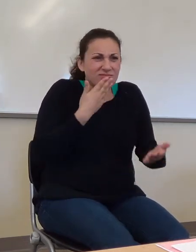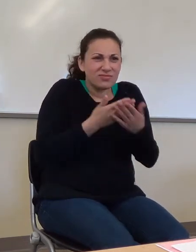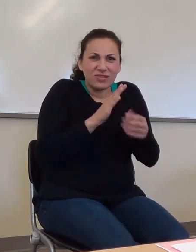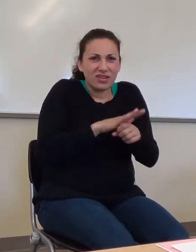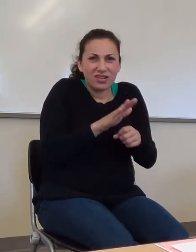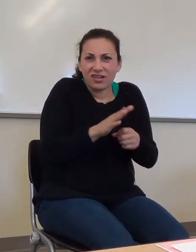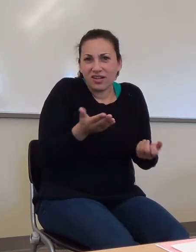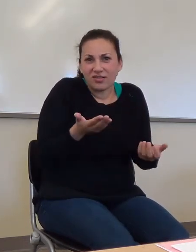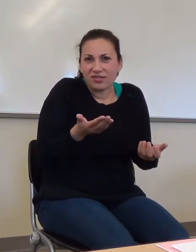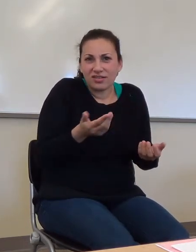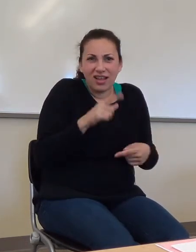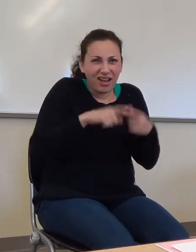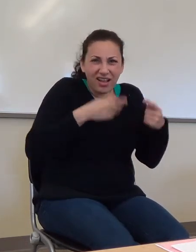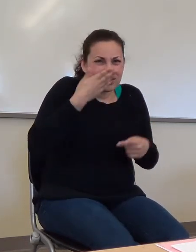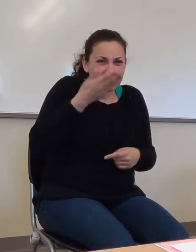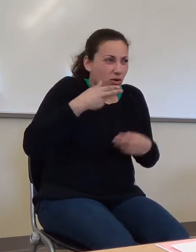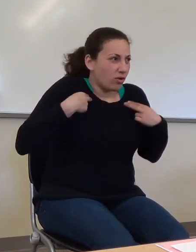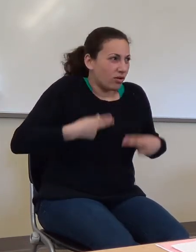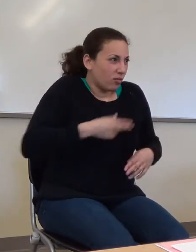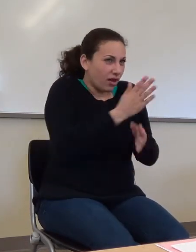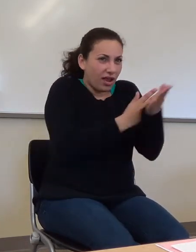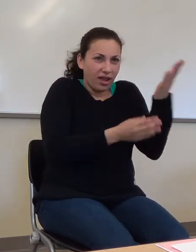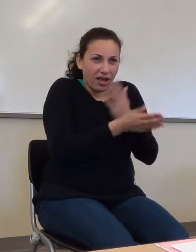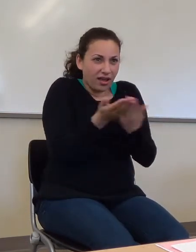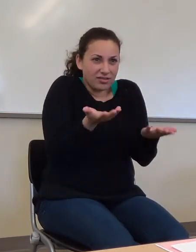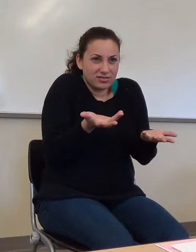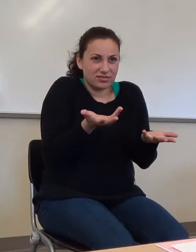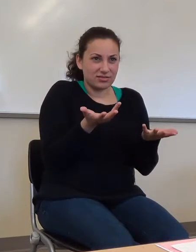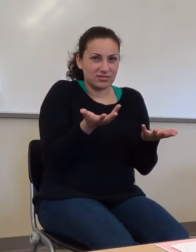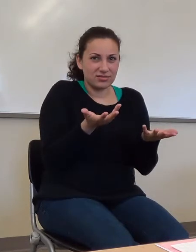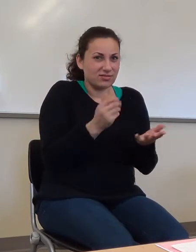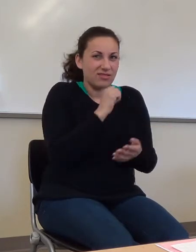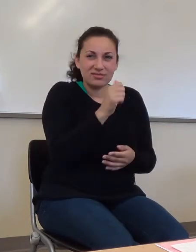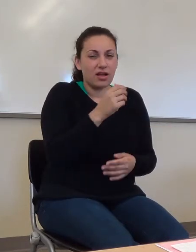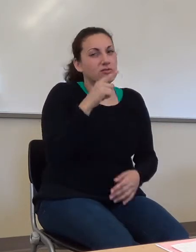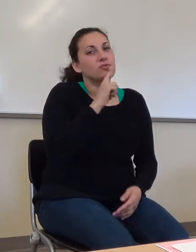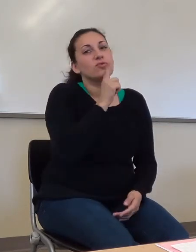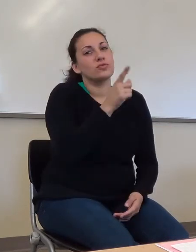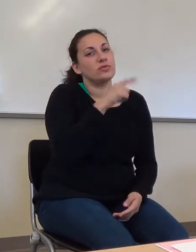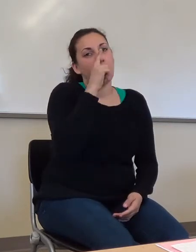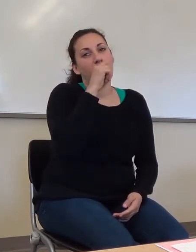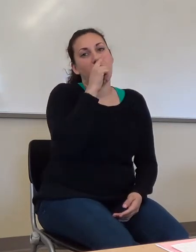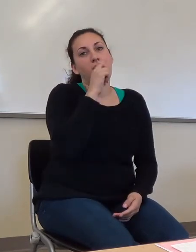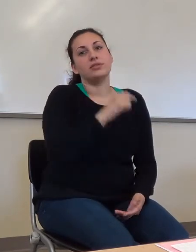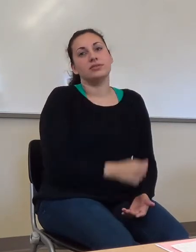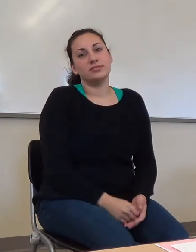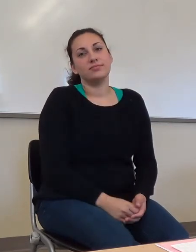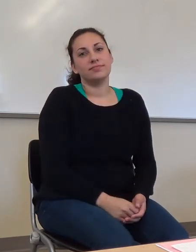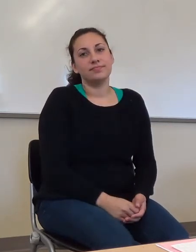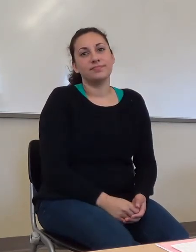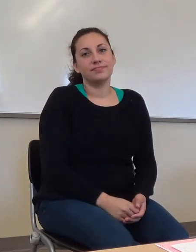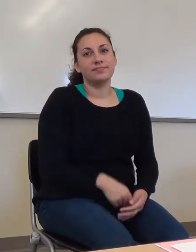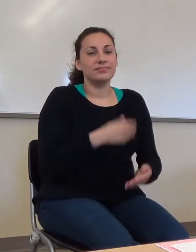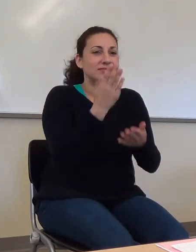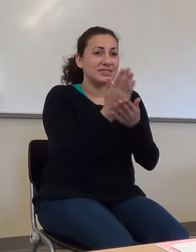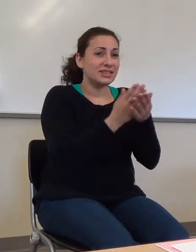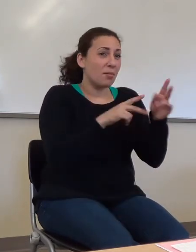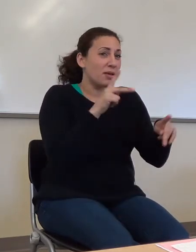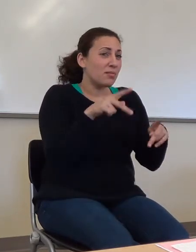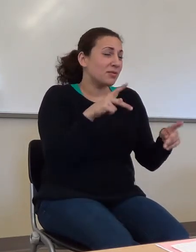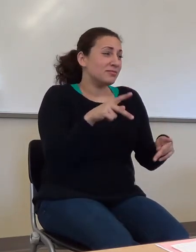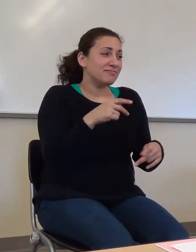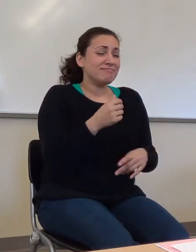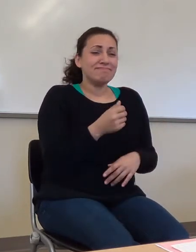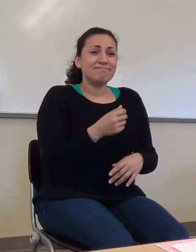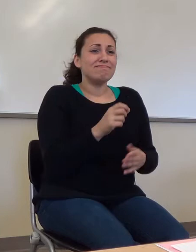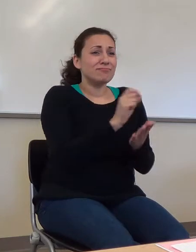babies. This is the restatement, but it was kind of far away. Okay, people put down some very interesting